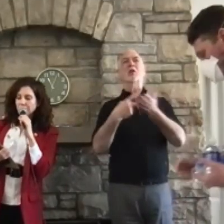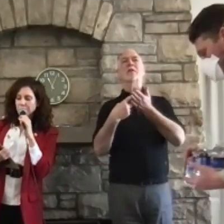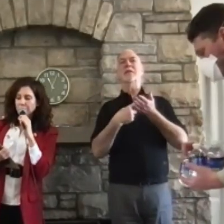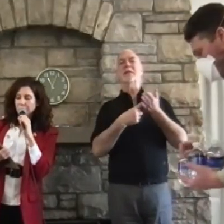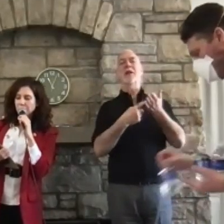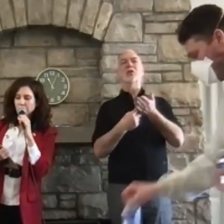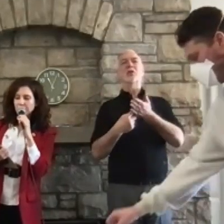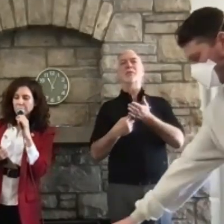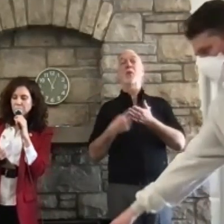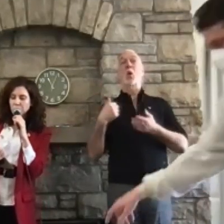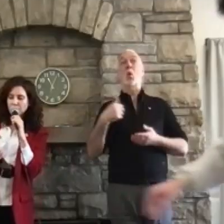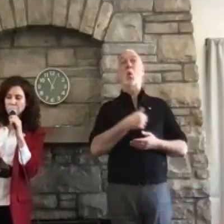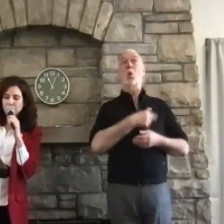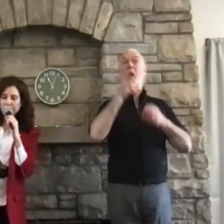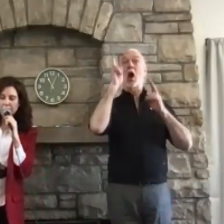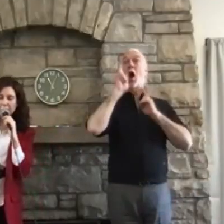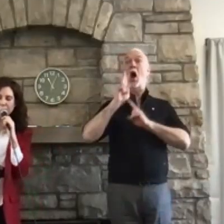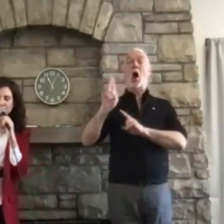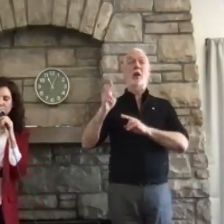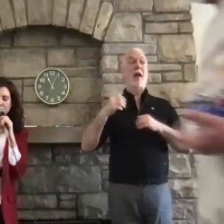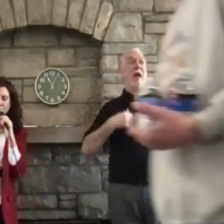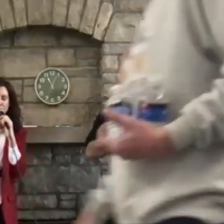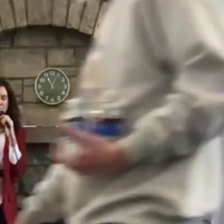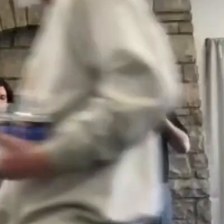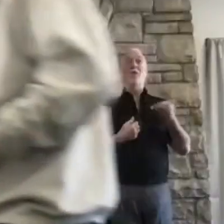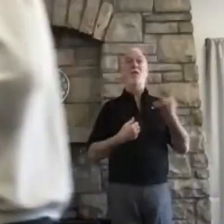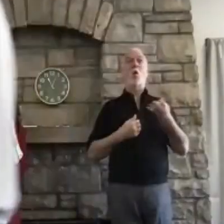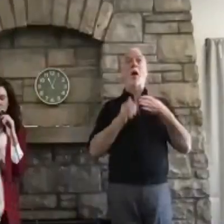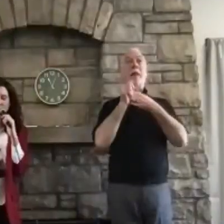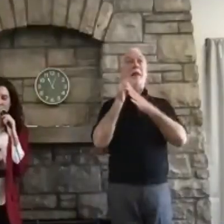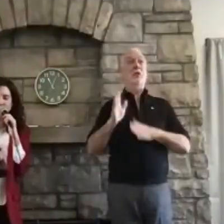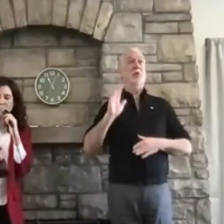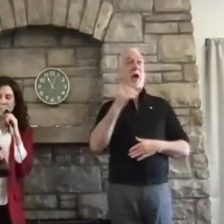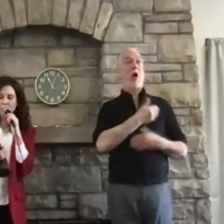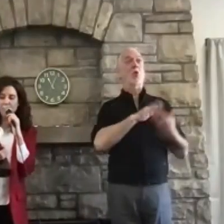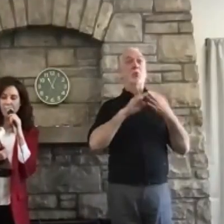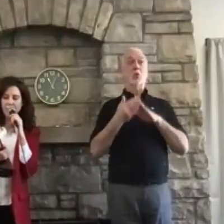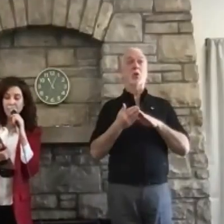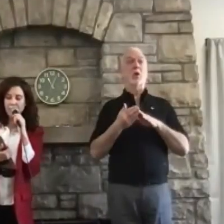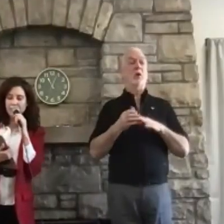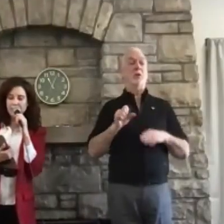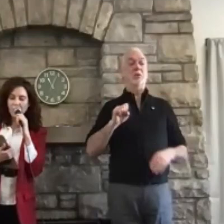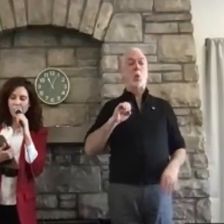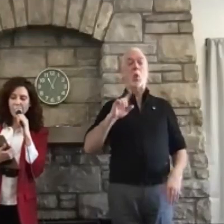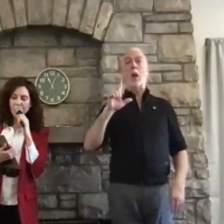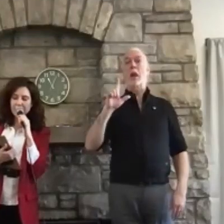We're honored to welcome these four movement leaders from our community. We have Selwa,